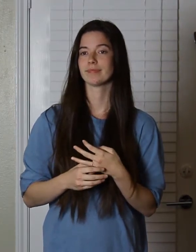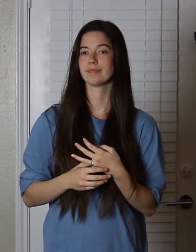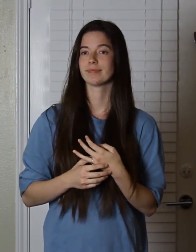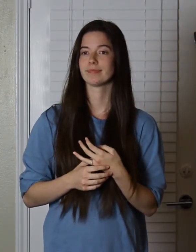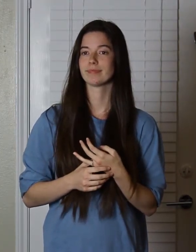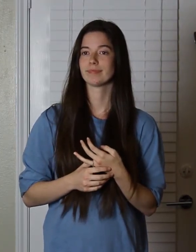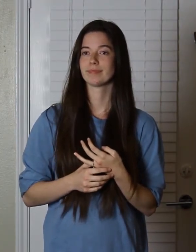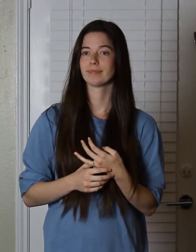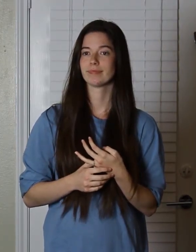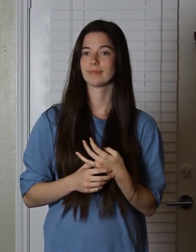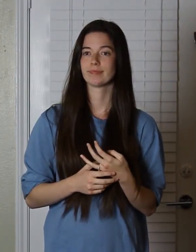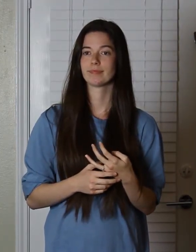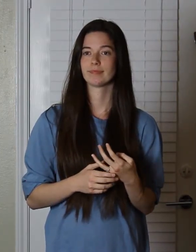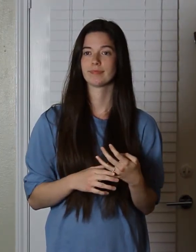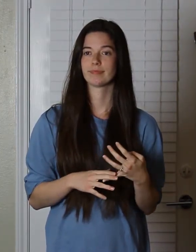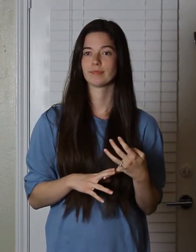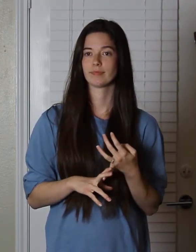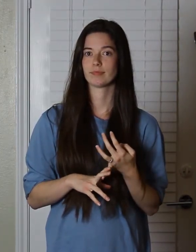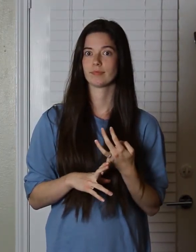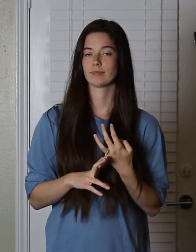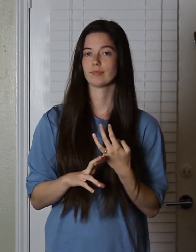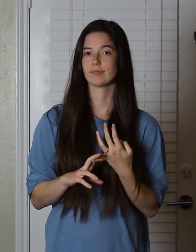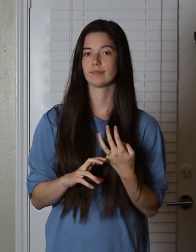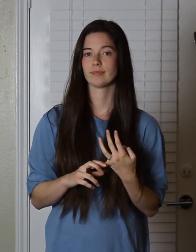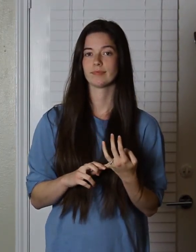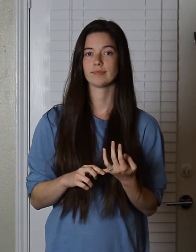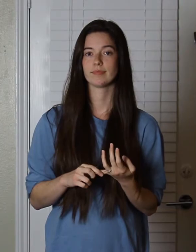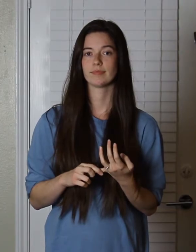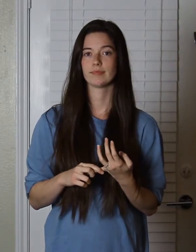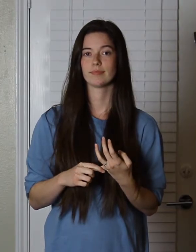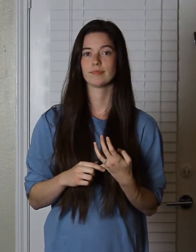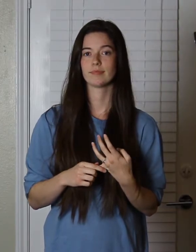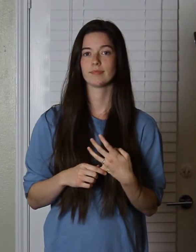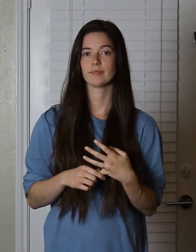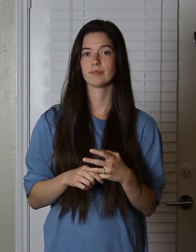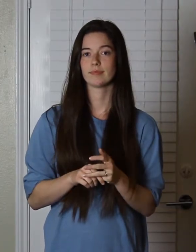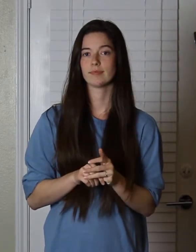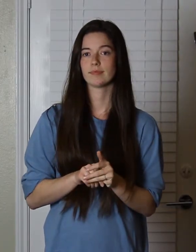Collection is when the water falls back to the earth as precipitation. It